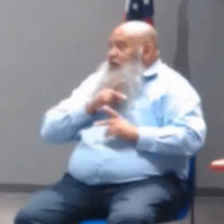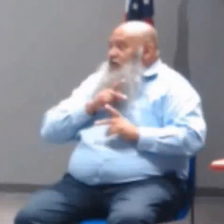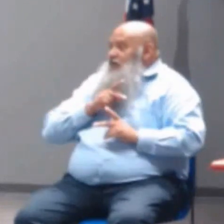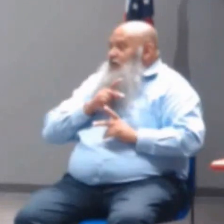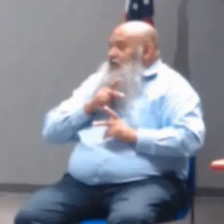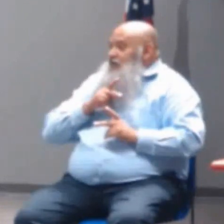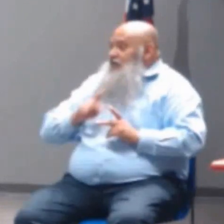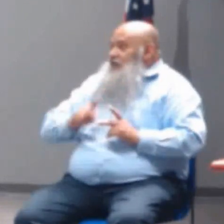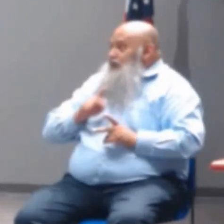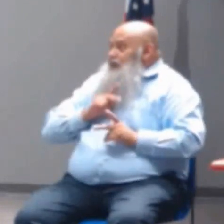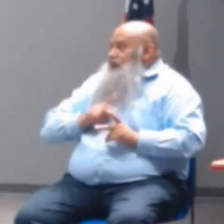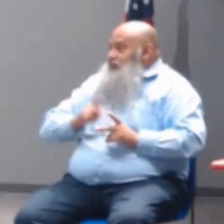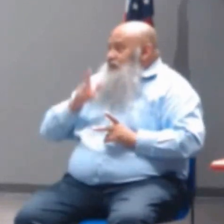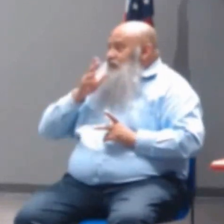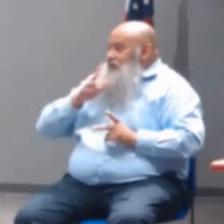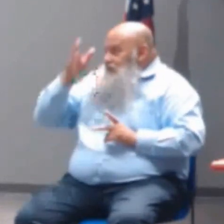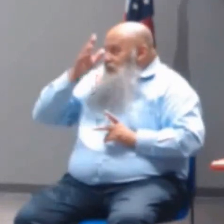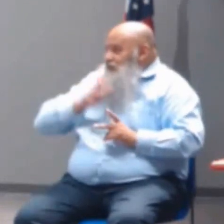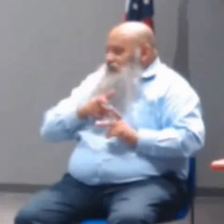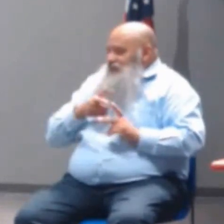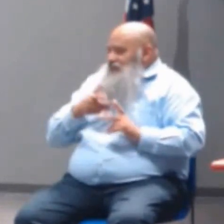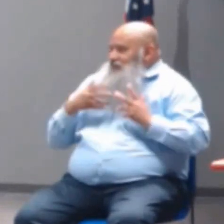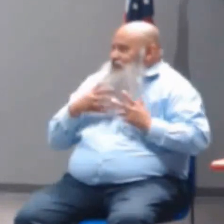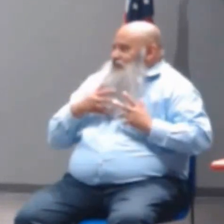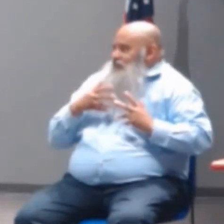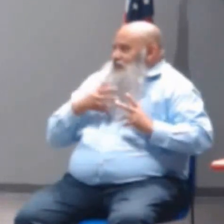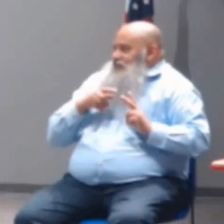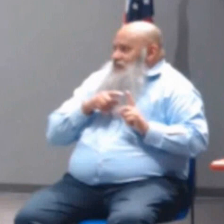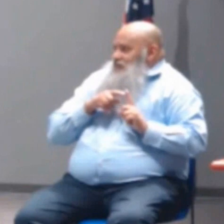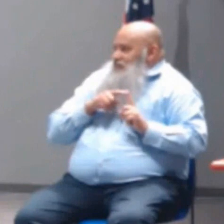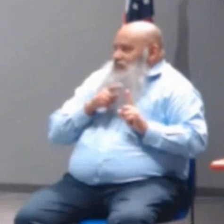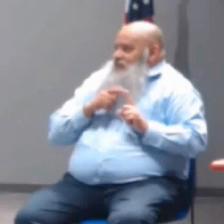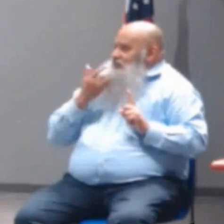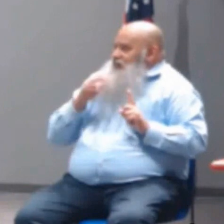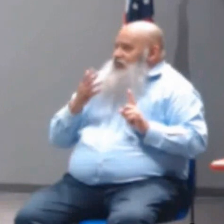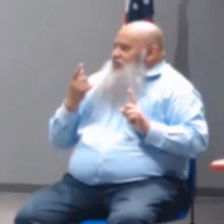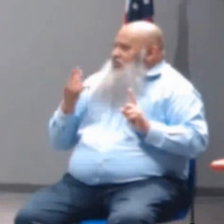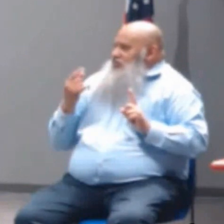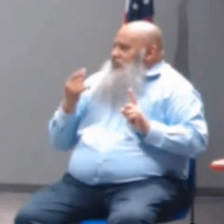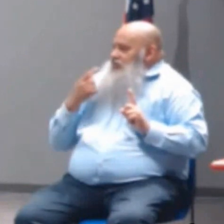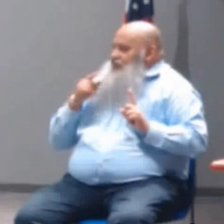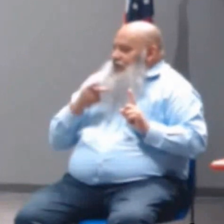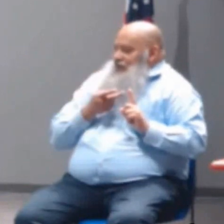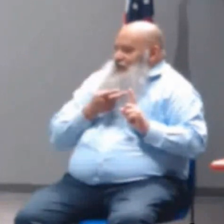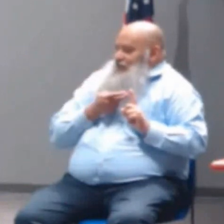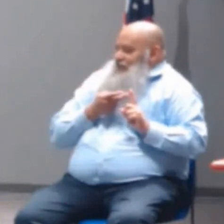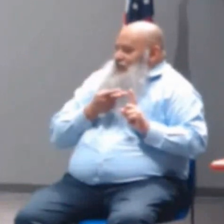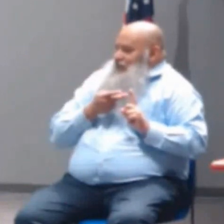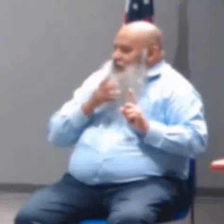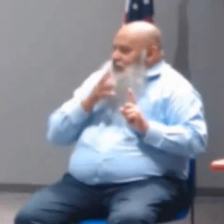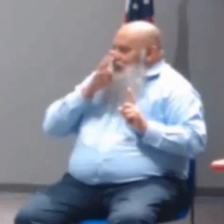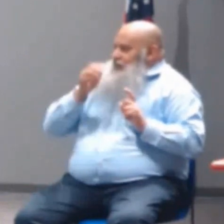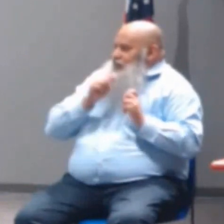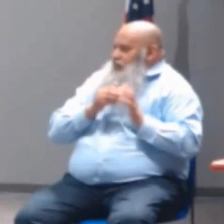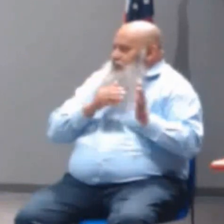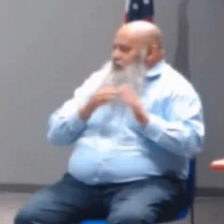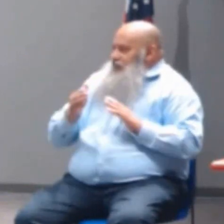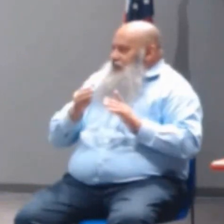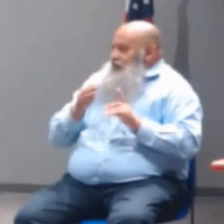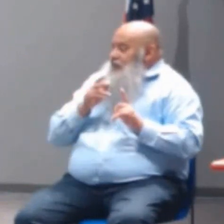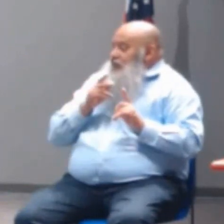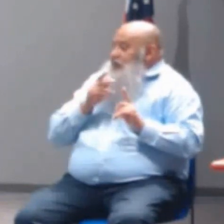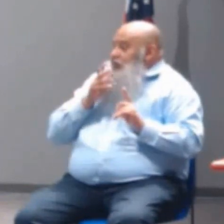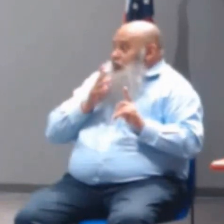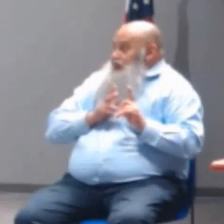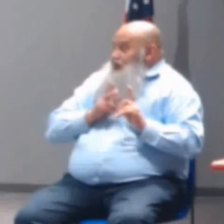were scared. They didn't know what to do. And finally they came up with a plan. The princess